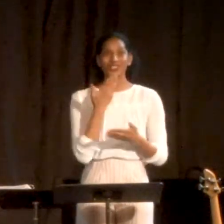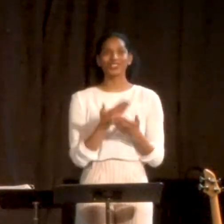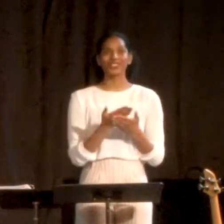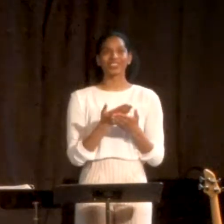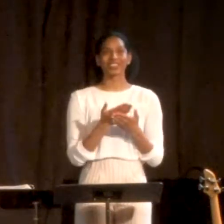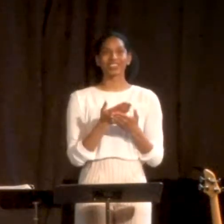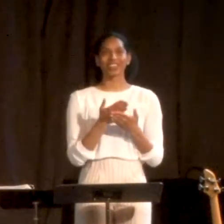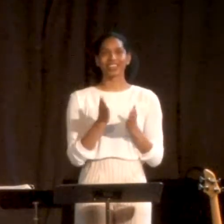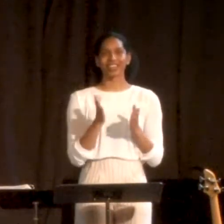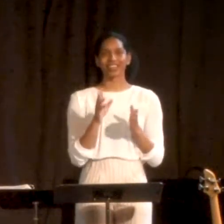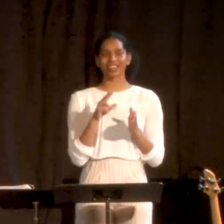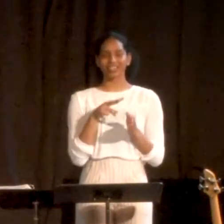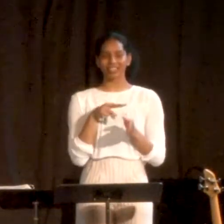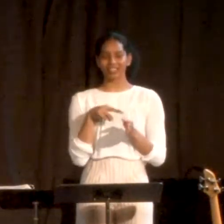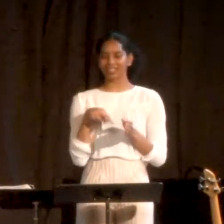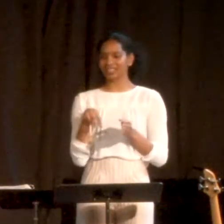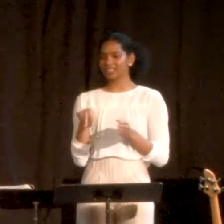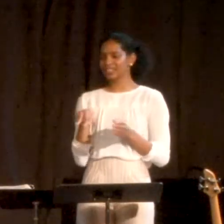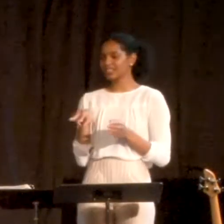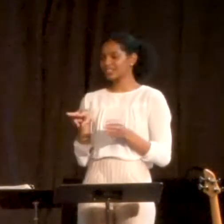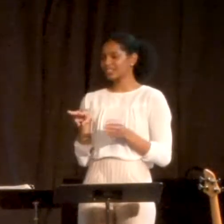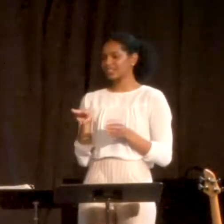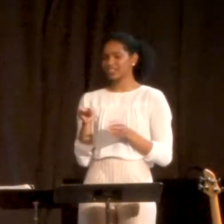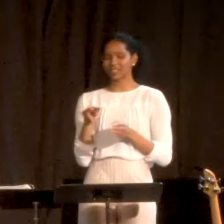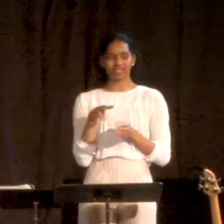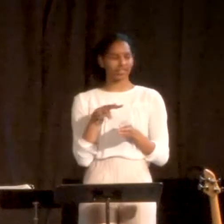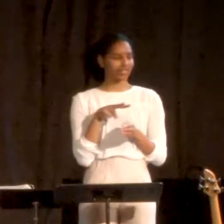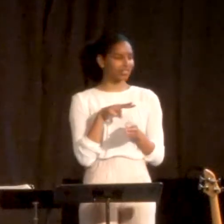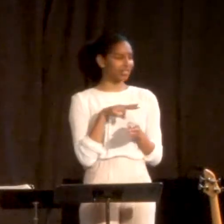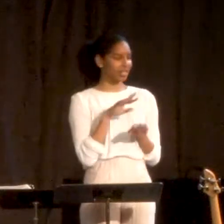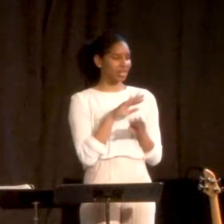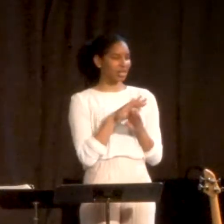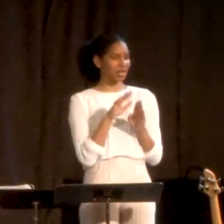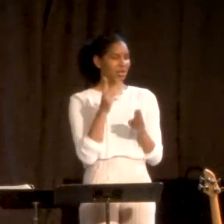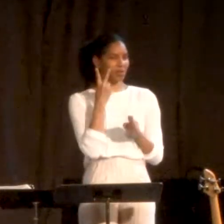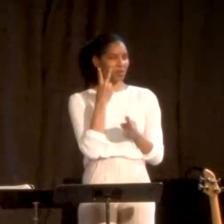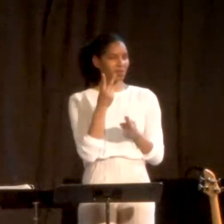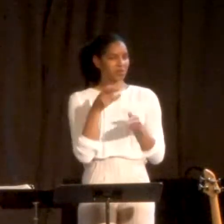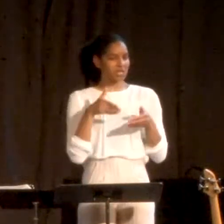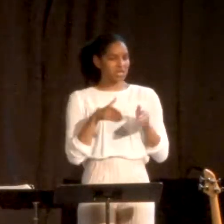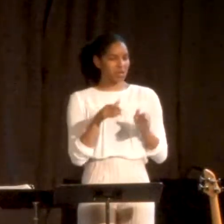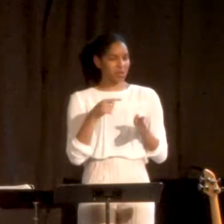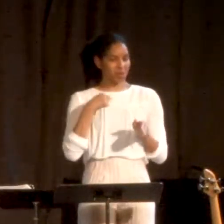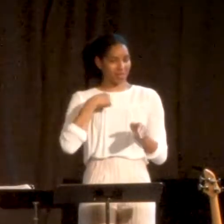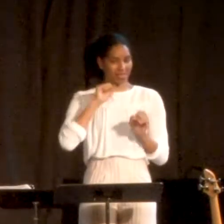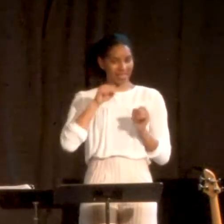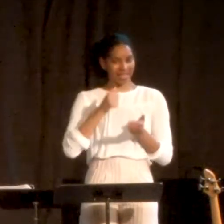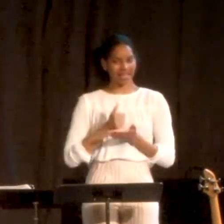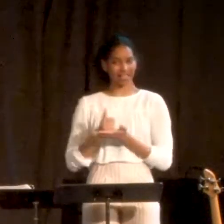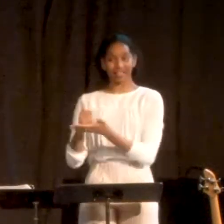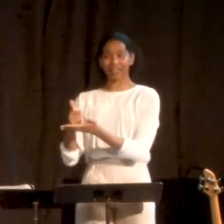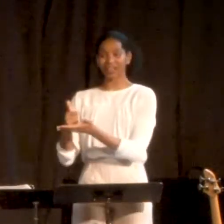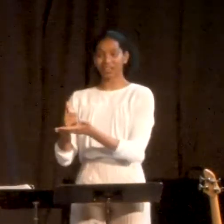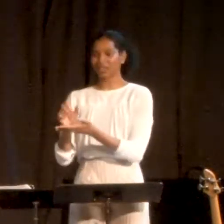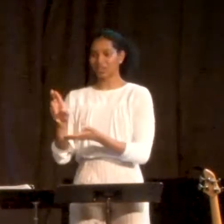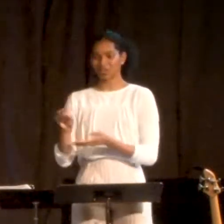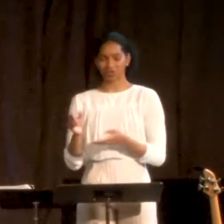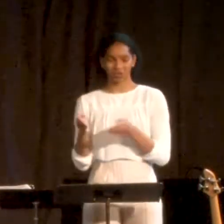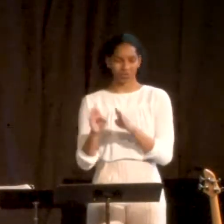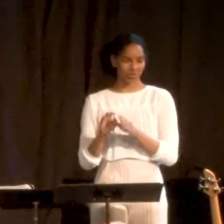activity, they simply won't see any constructive contribution that he or she can make.